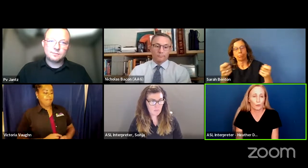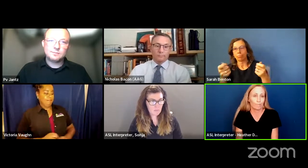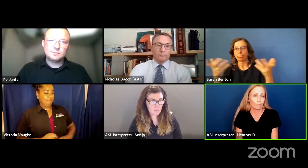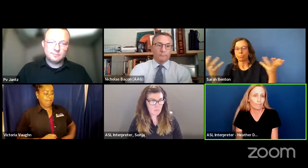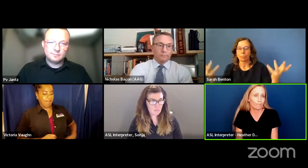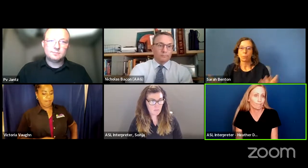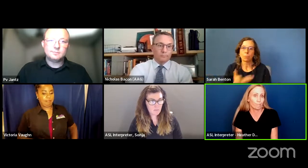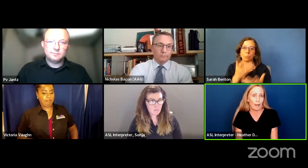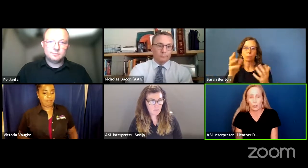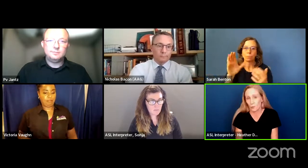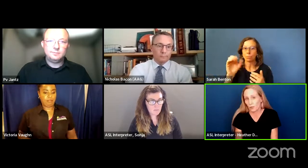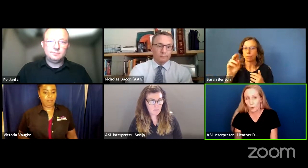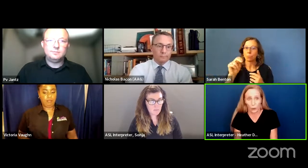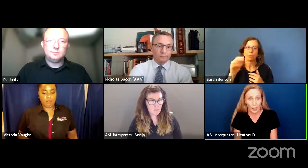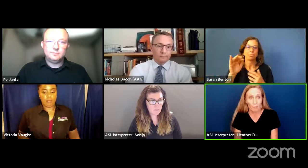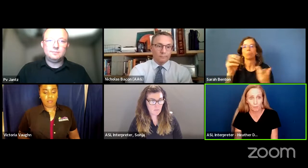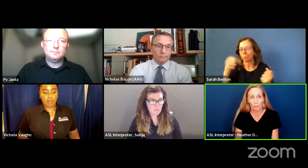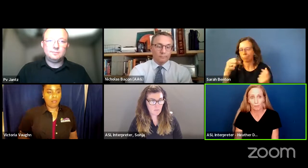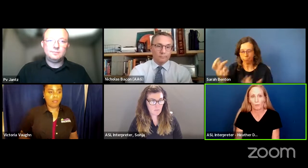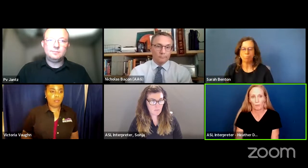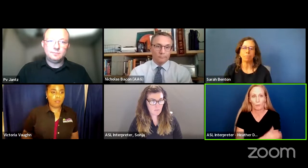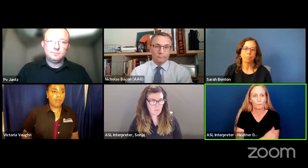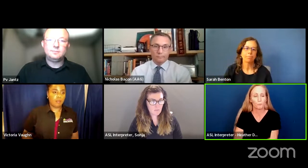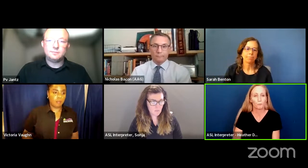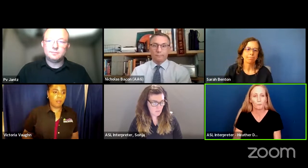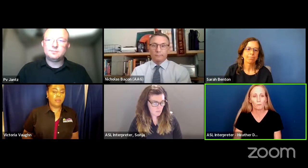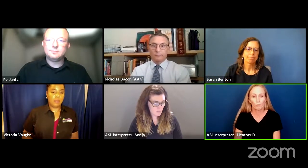of management authority.